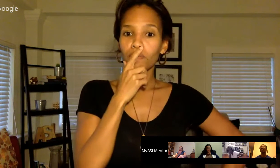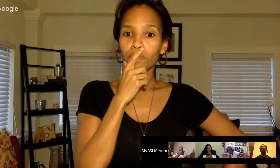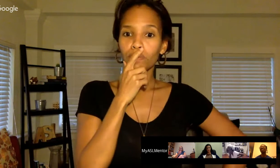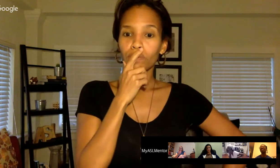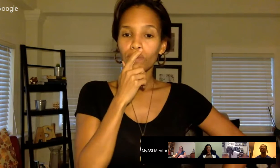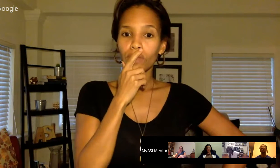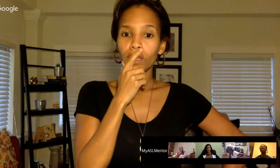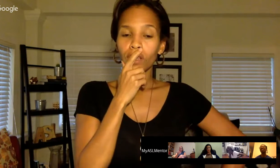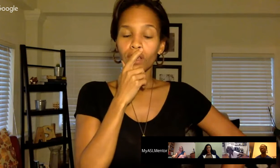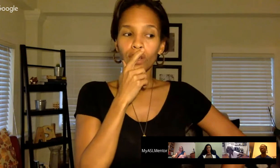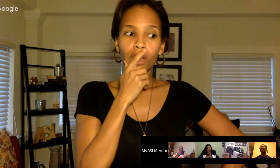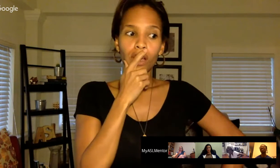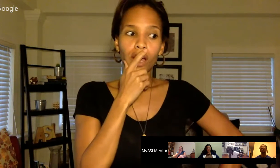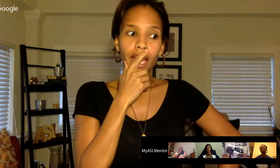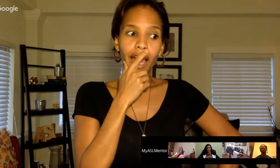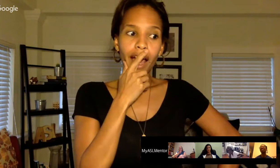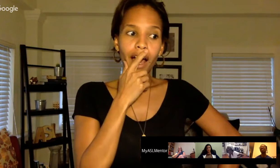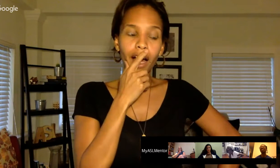I'm